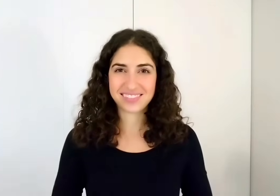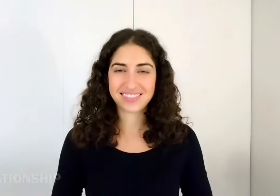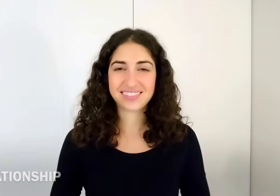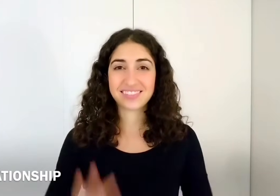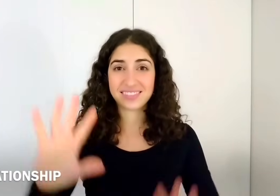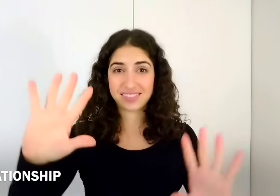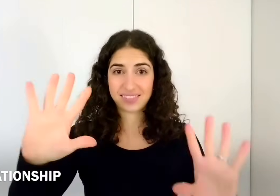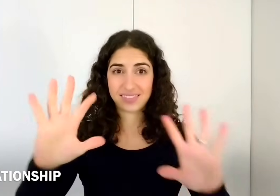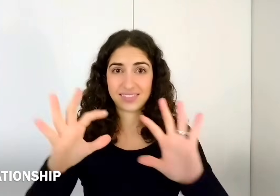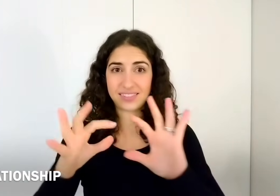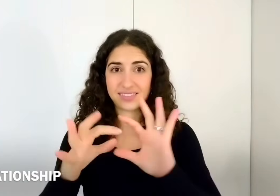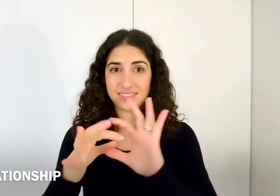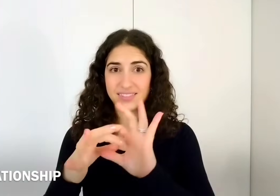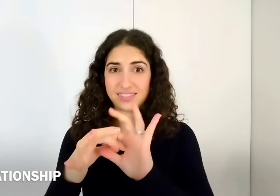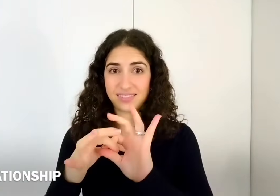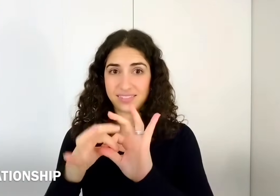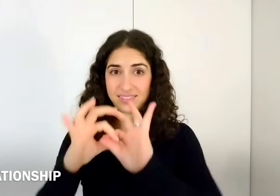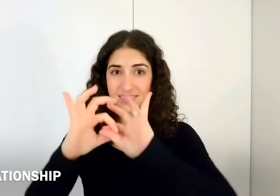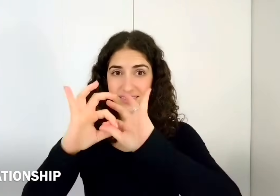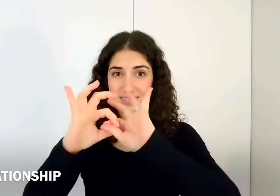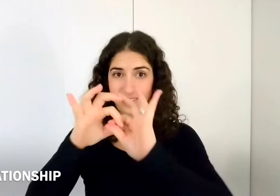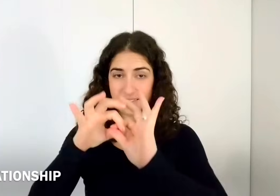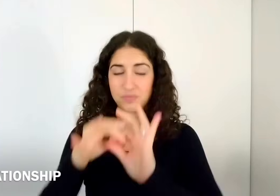that's the sign for relationship,